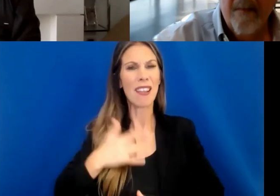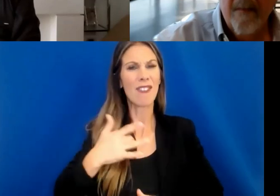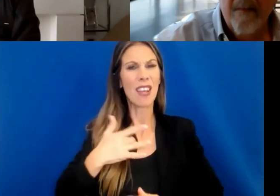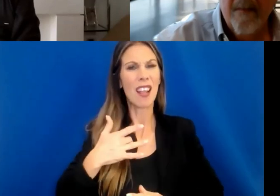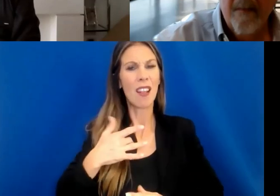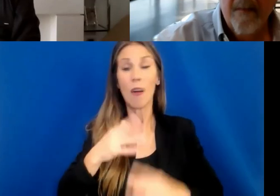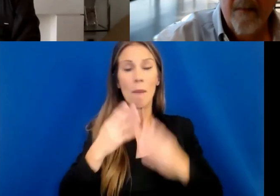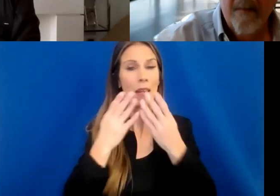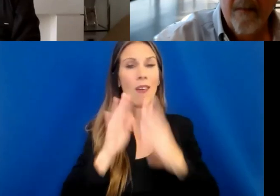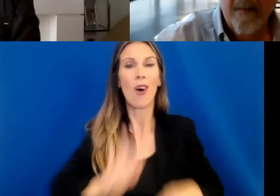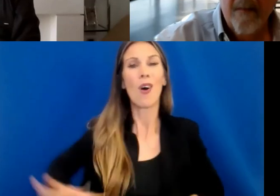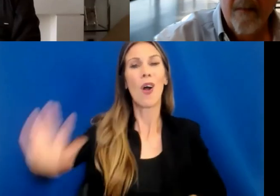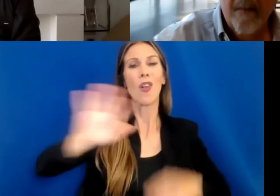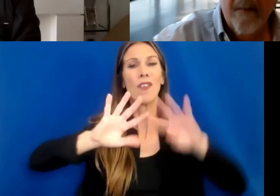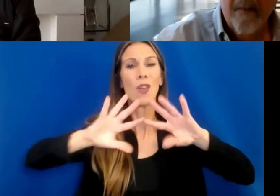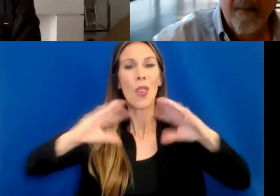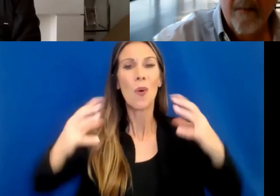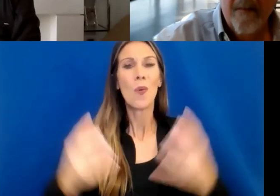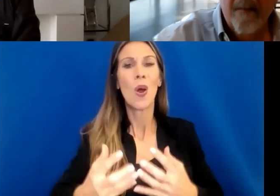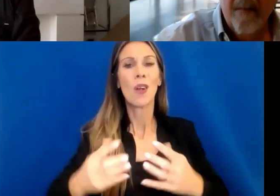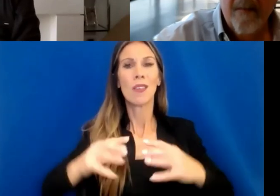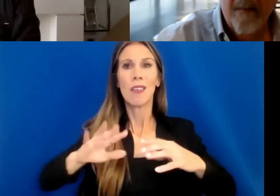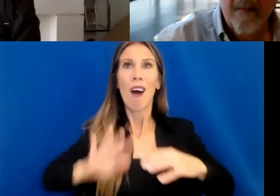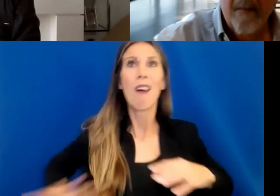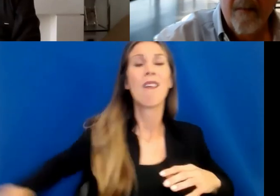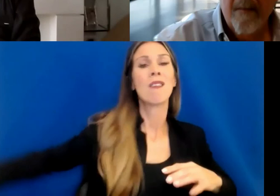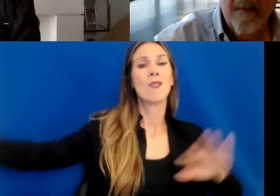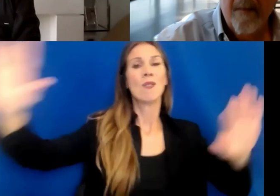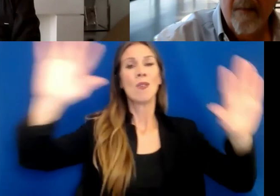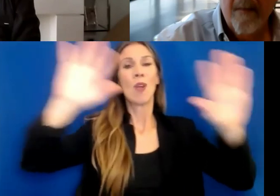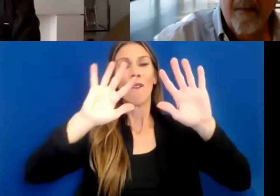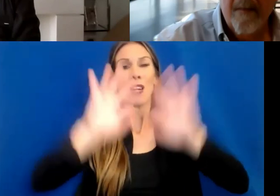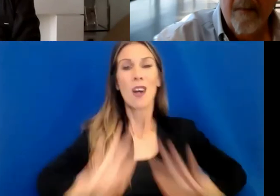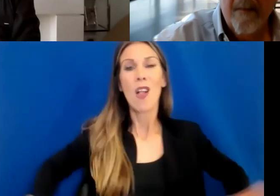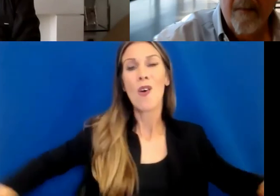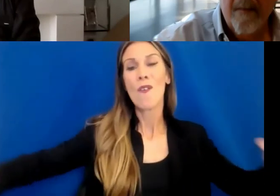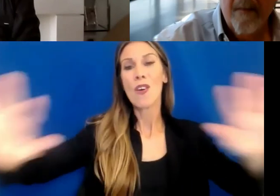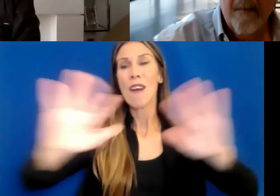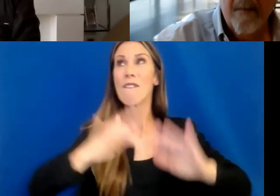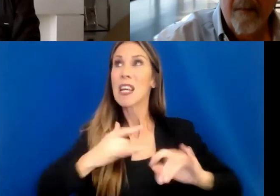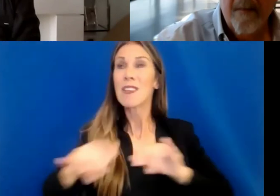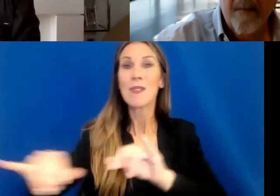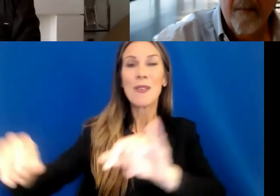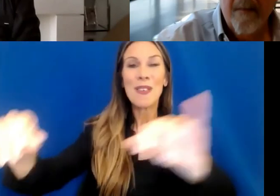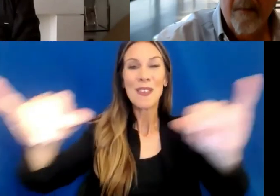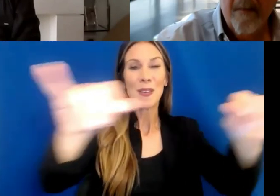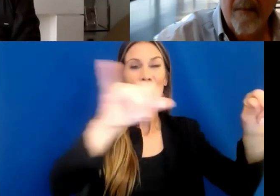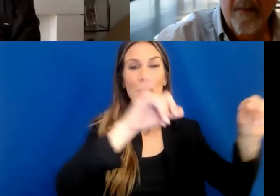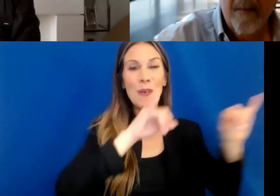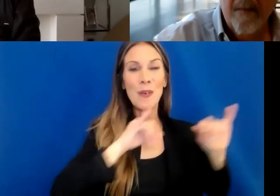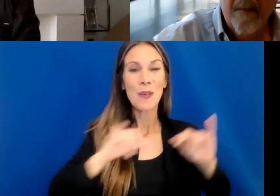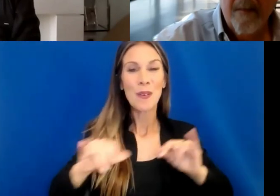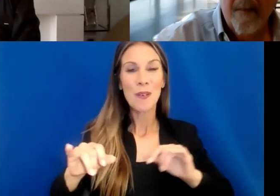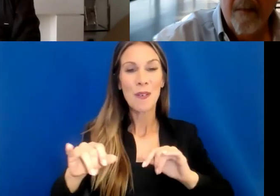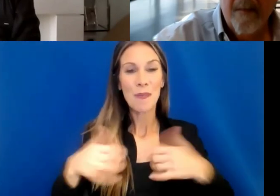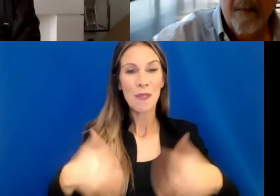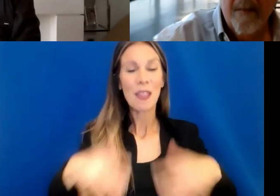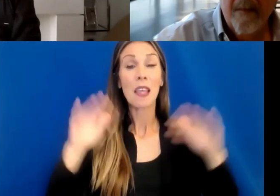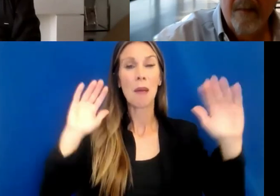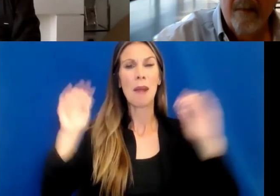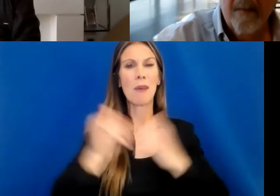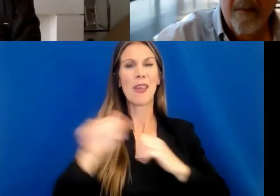hemispheres and across continents than many, many others of which